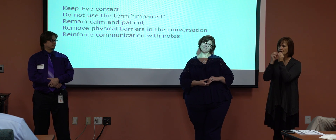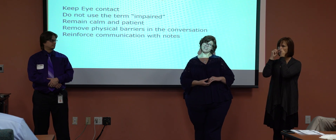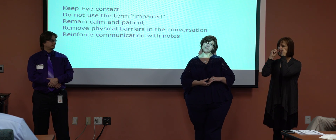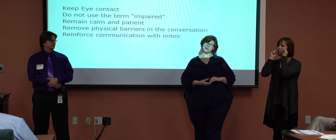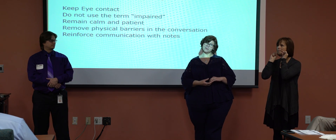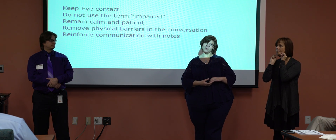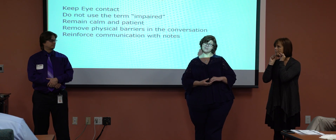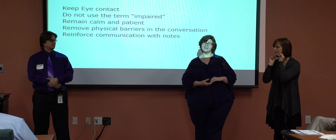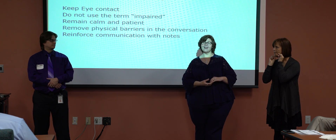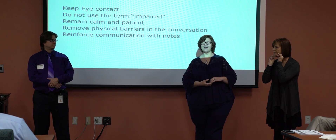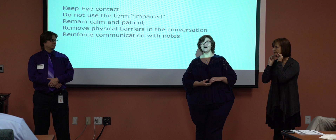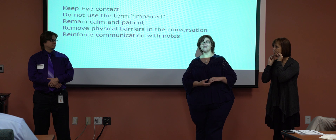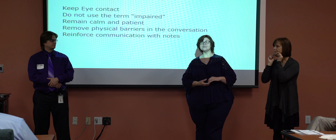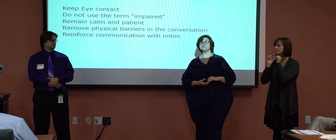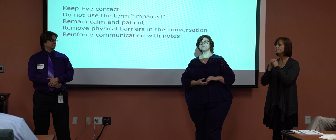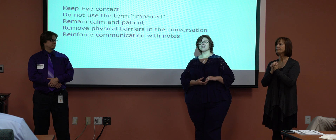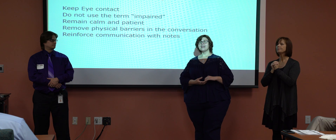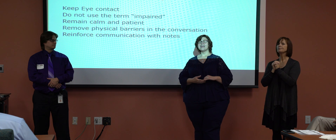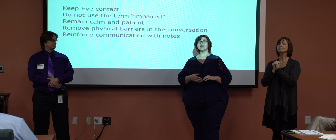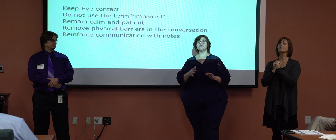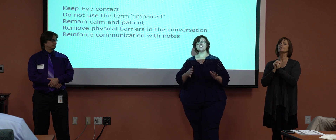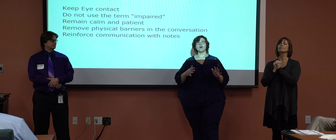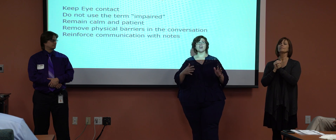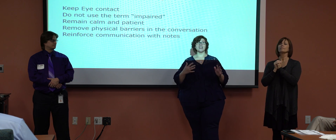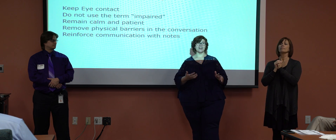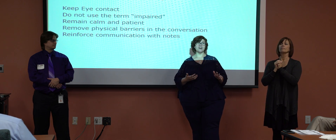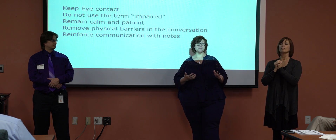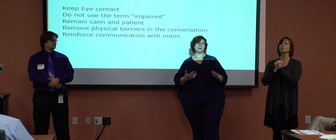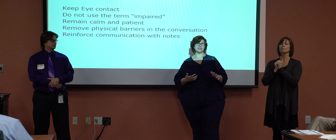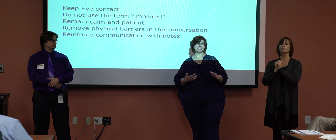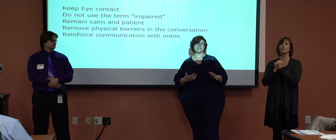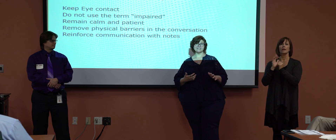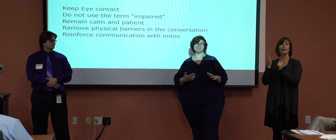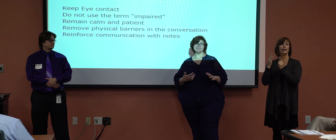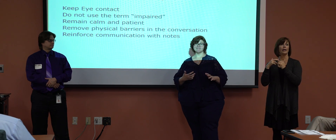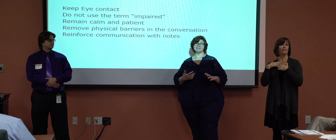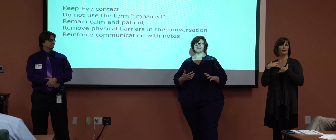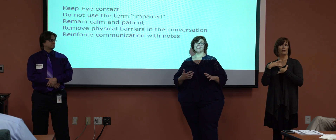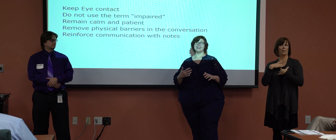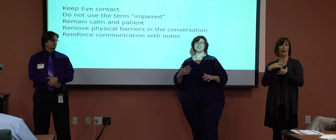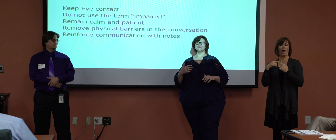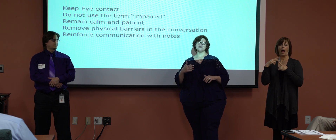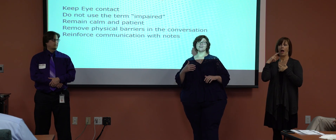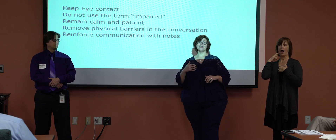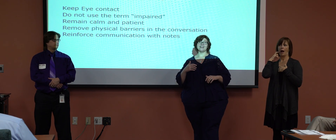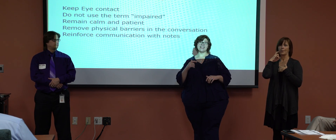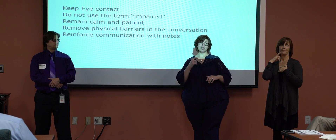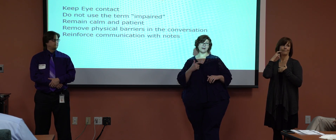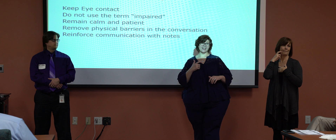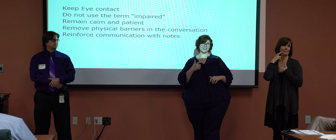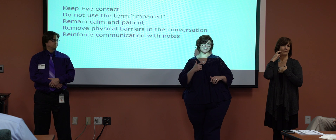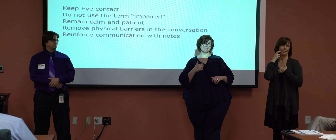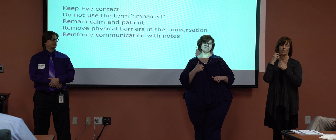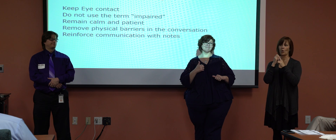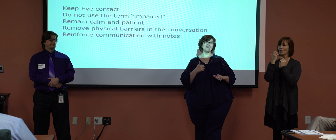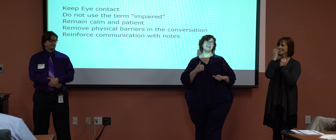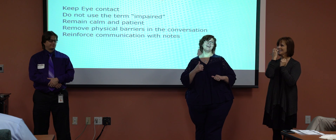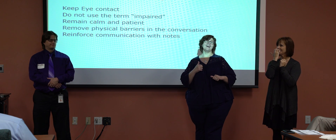mustache, some people. If you are a gum person, if you're a nail